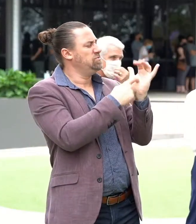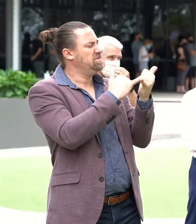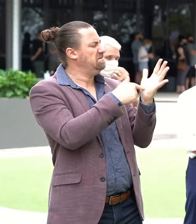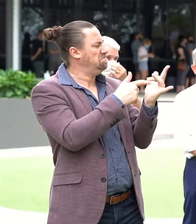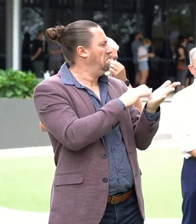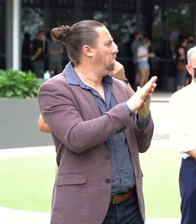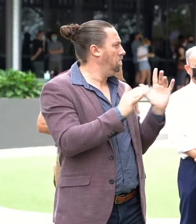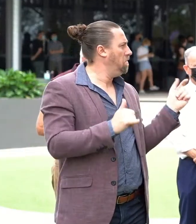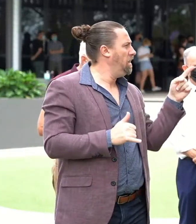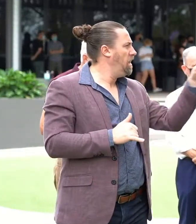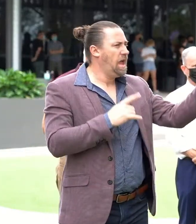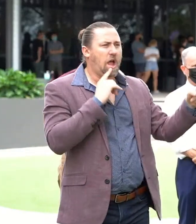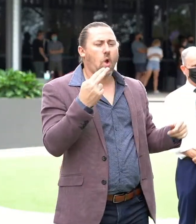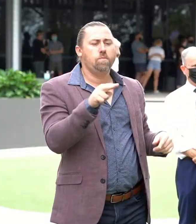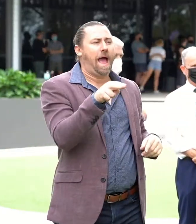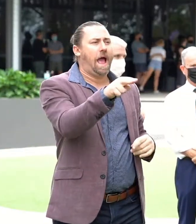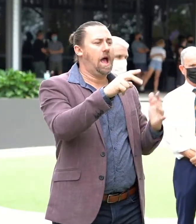Yes?